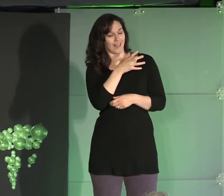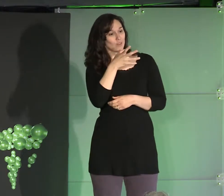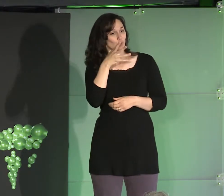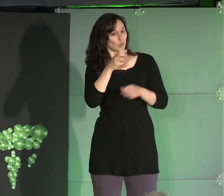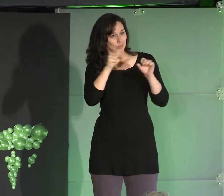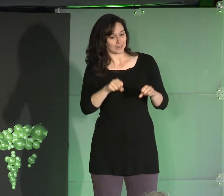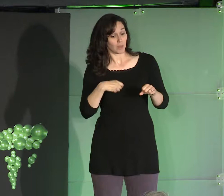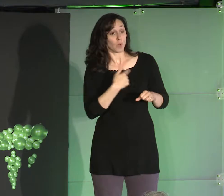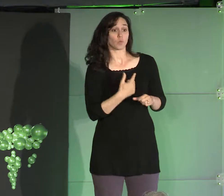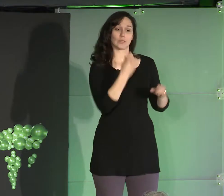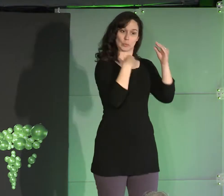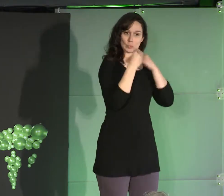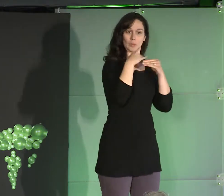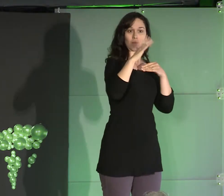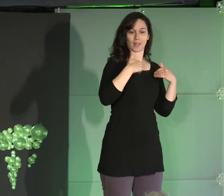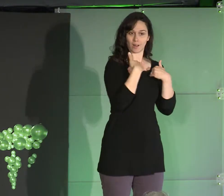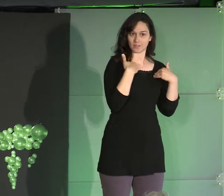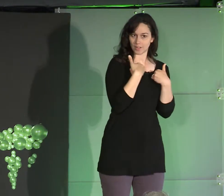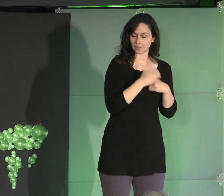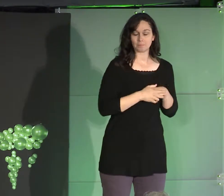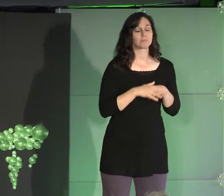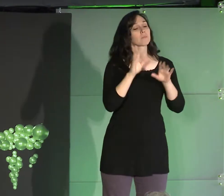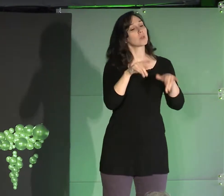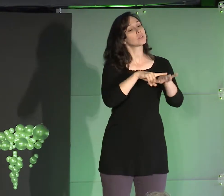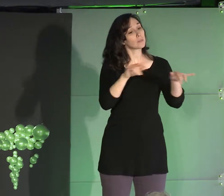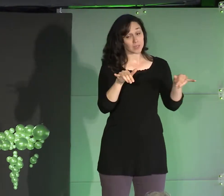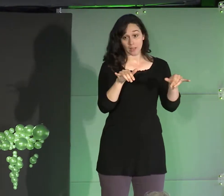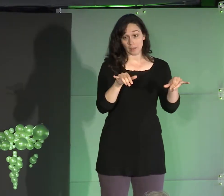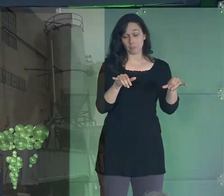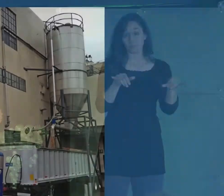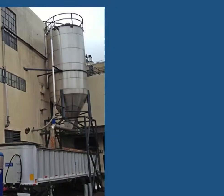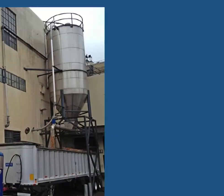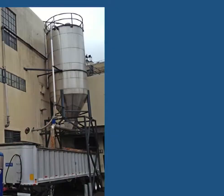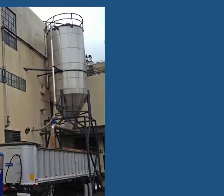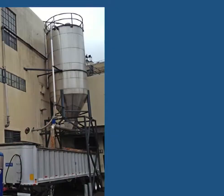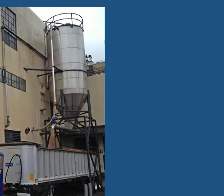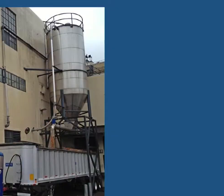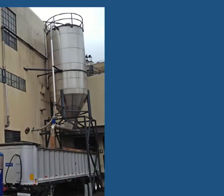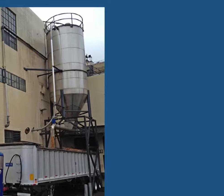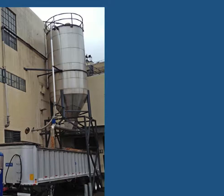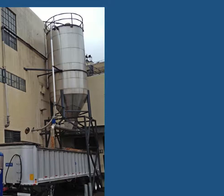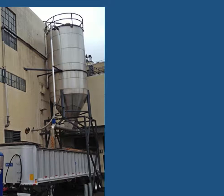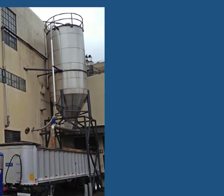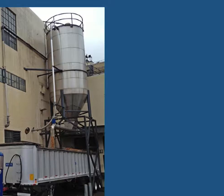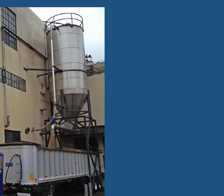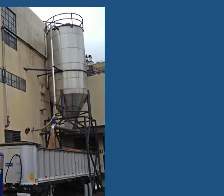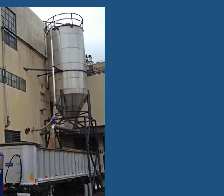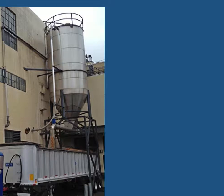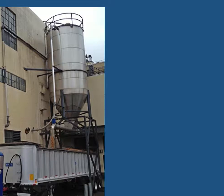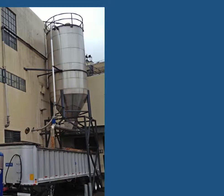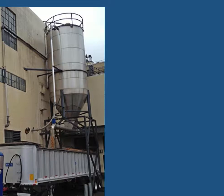we consume that livestock. Now, at the same time, in the United States, we throw away